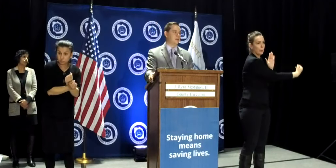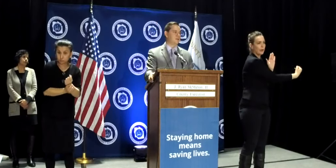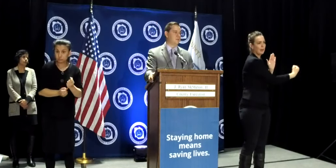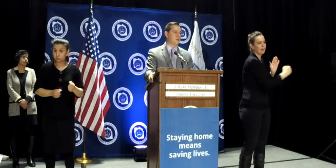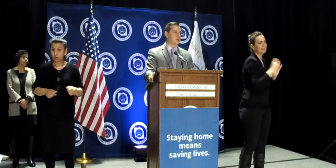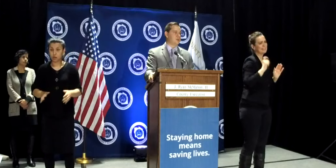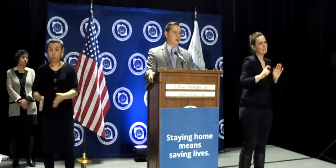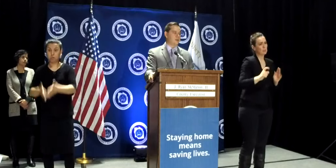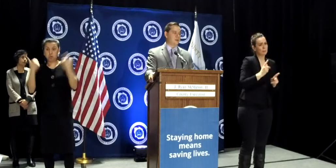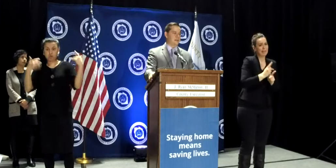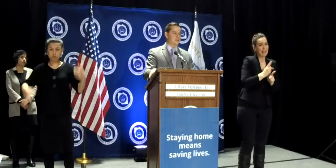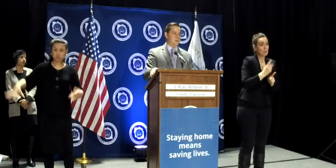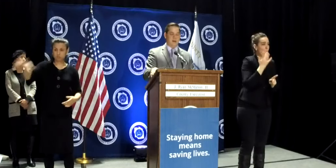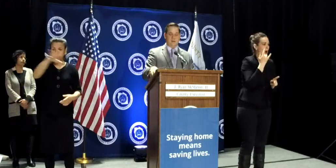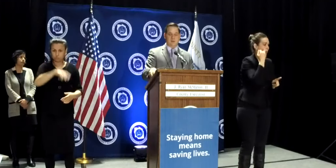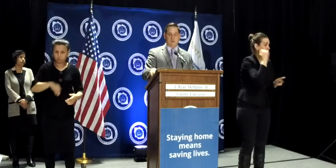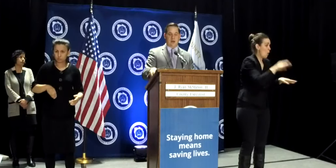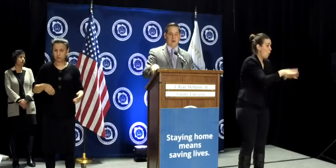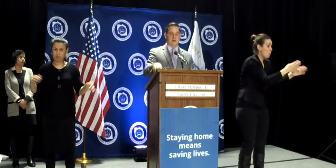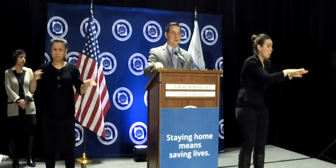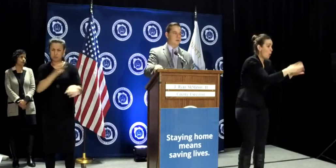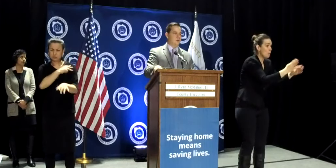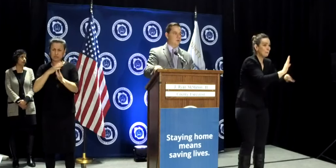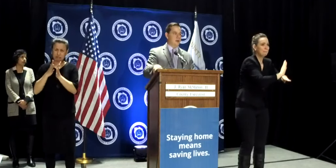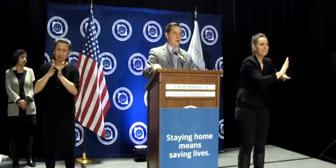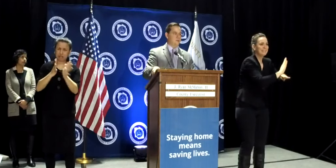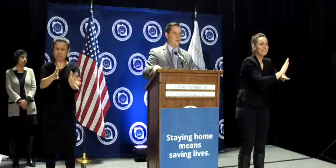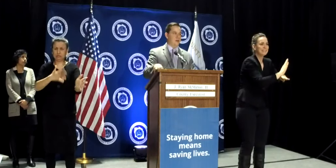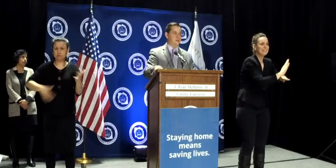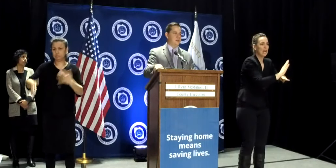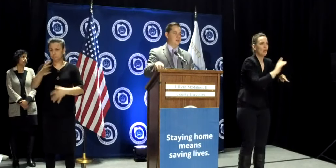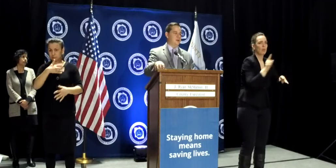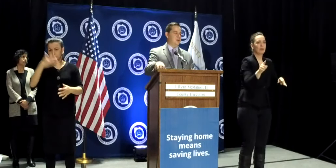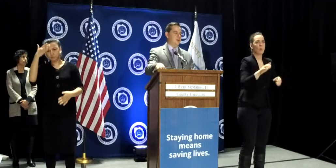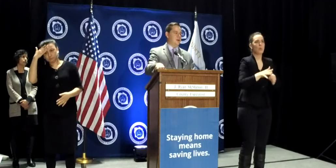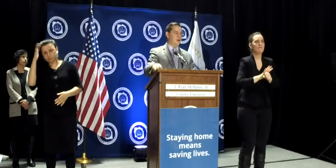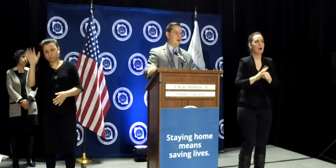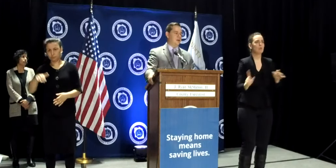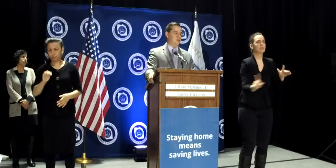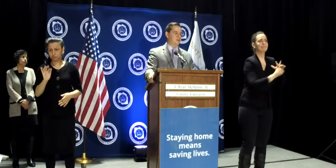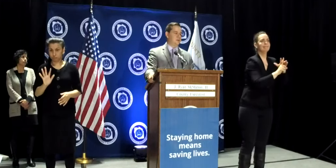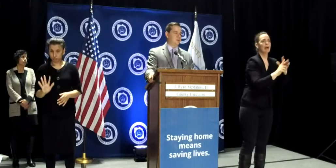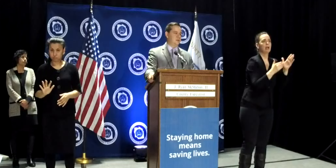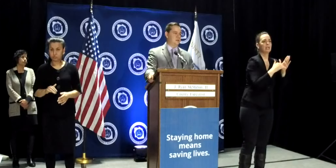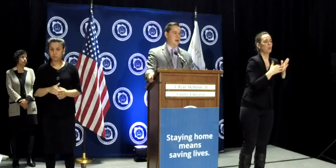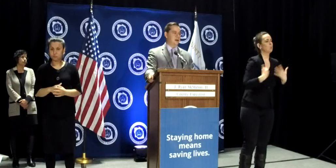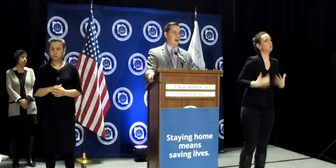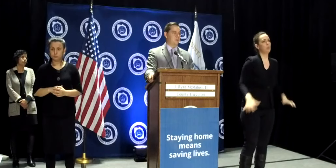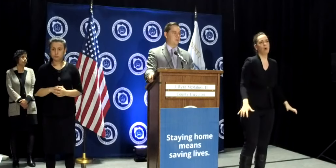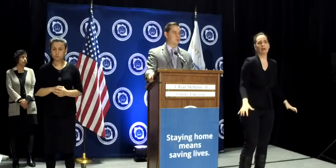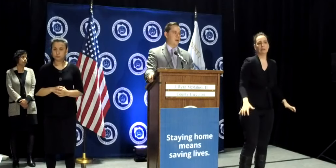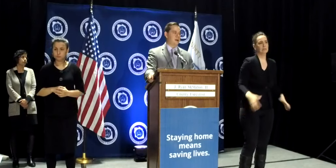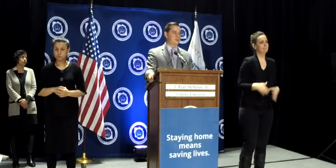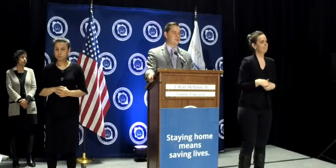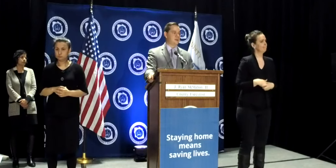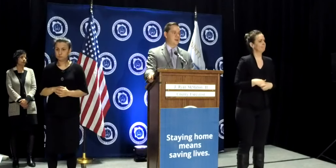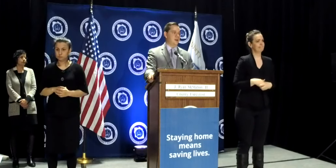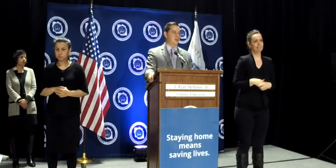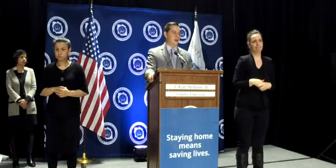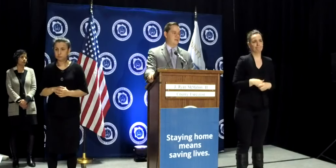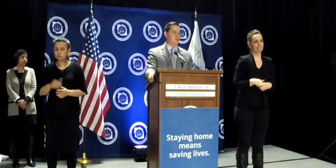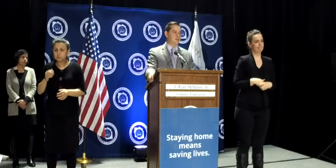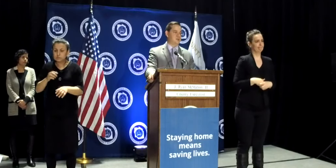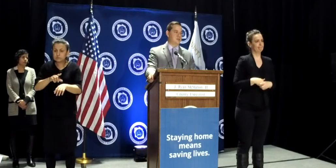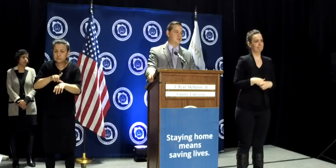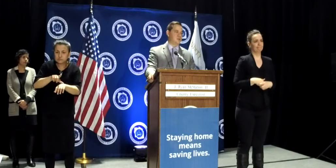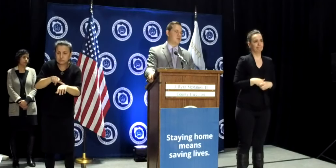didn't leave. So I think that's the balance: is you gotta phase in the economic response, and